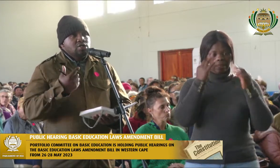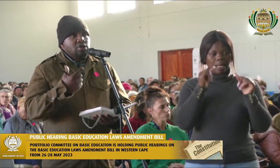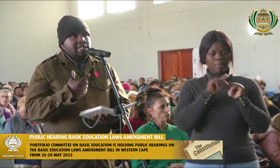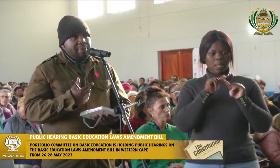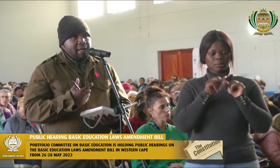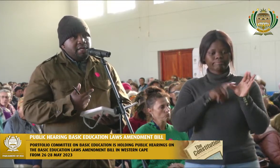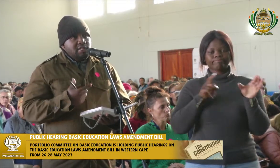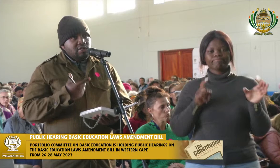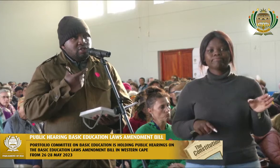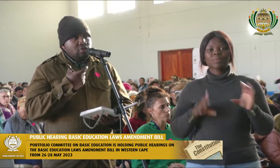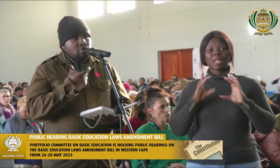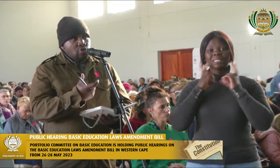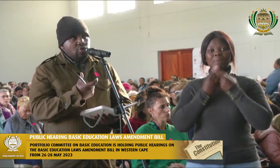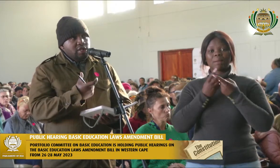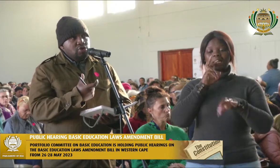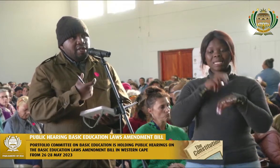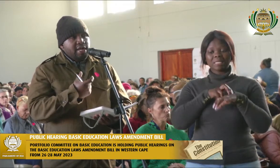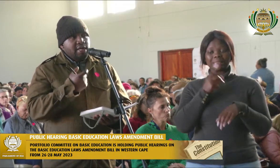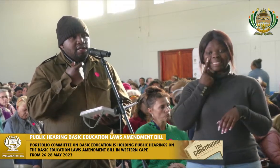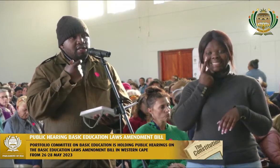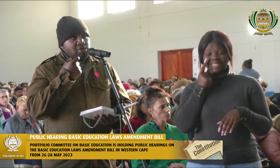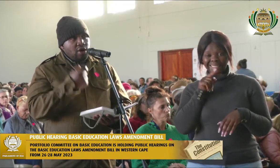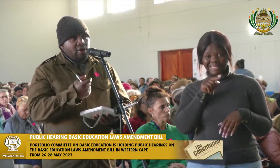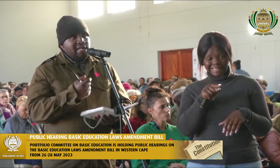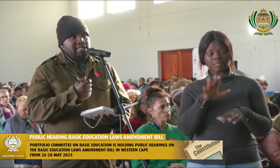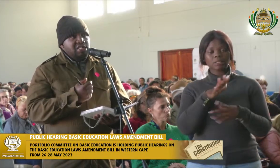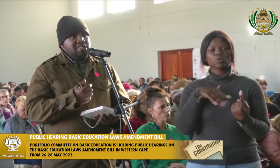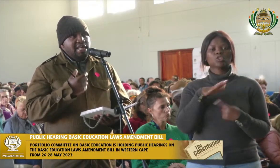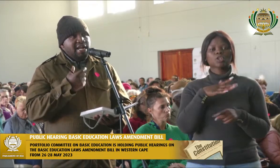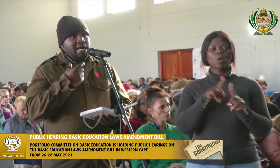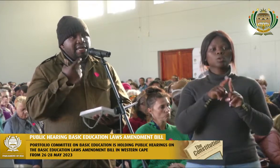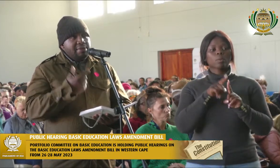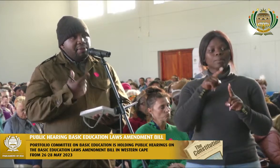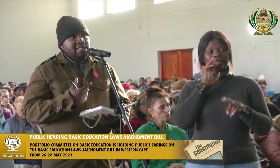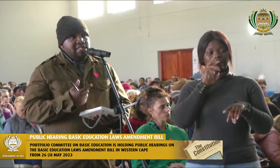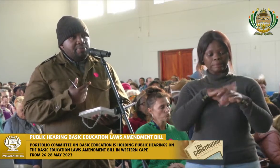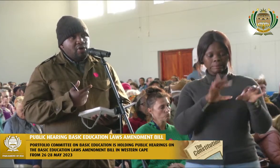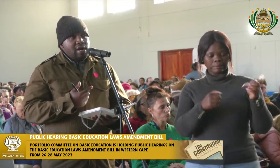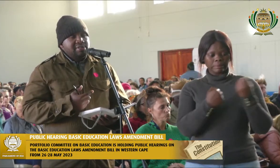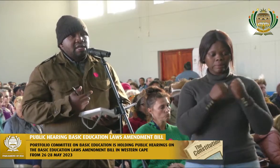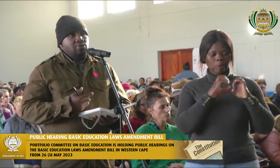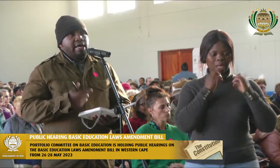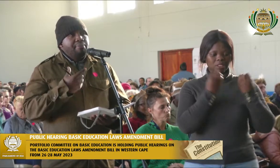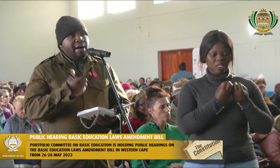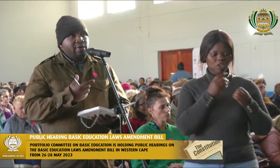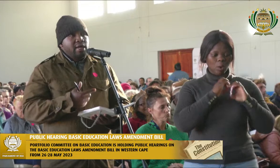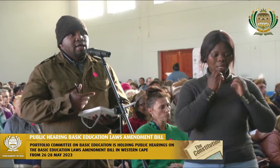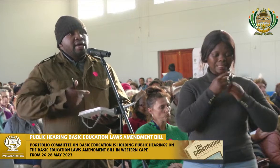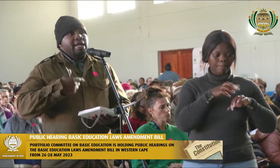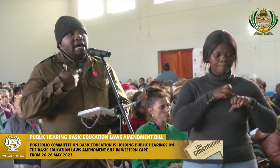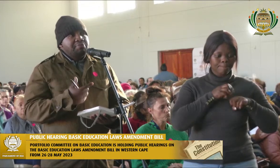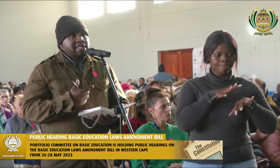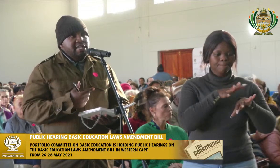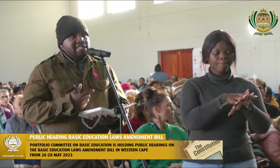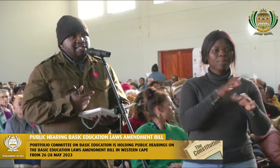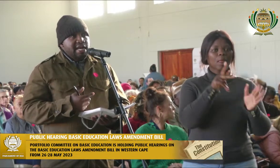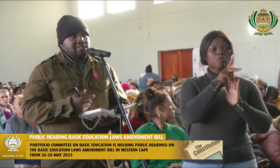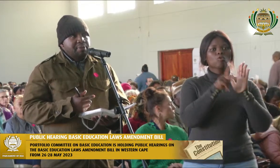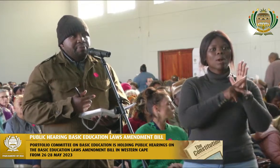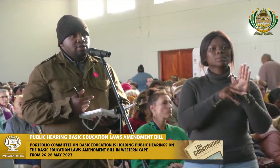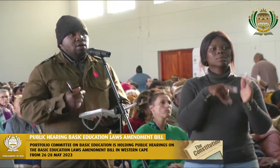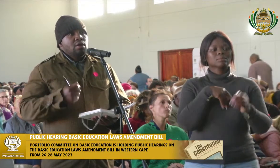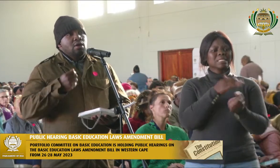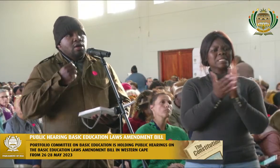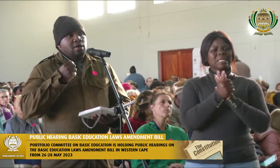schools. So the department needs to look into the organizations that are implementing programs that will empower and upskill these